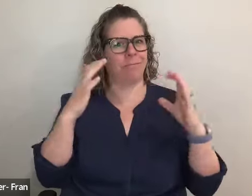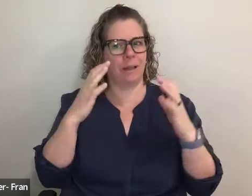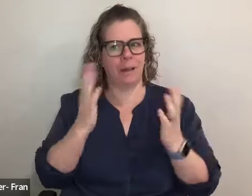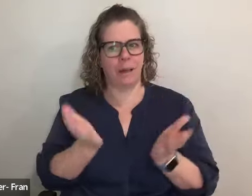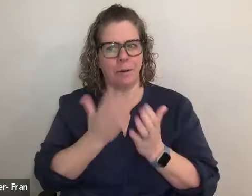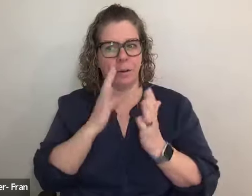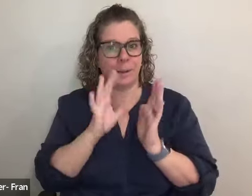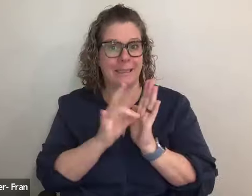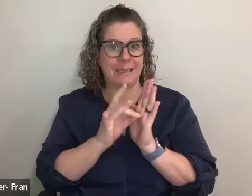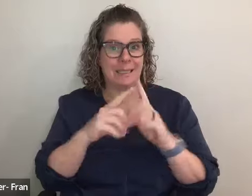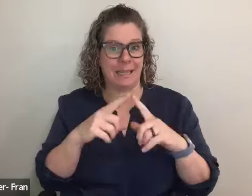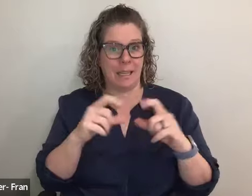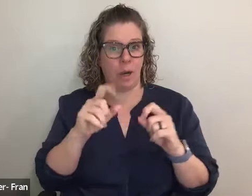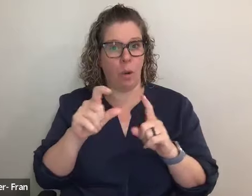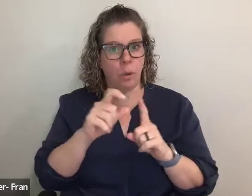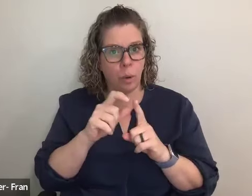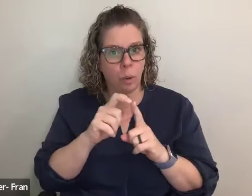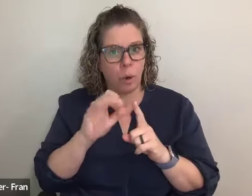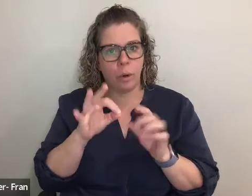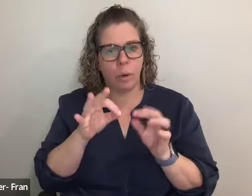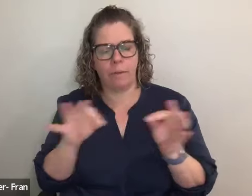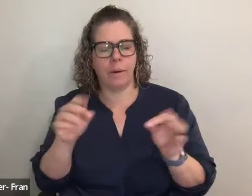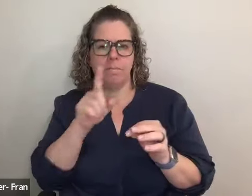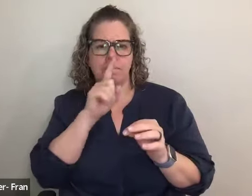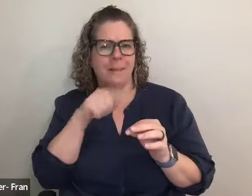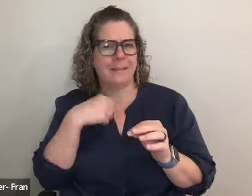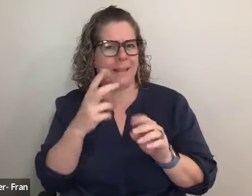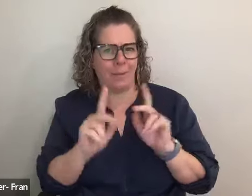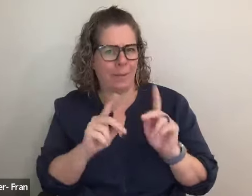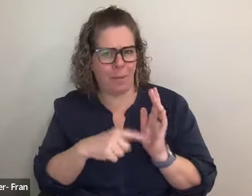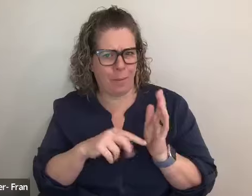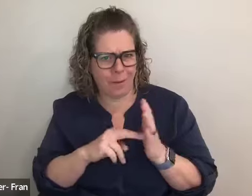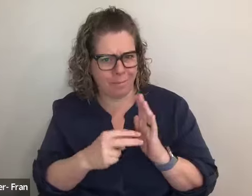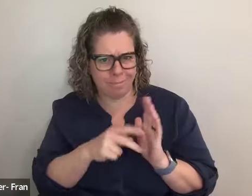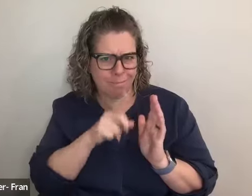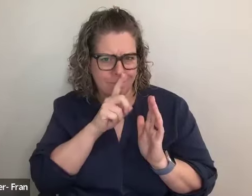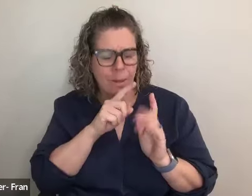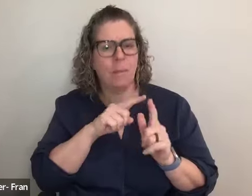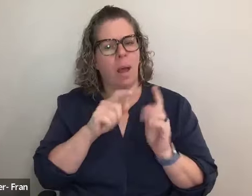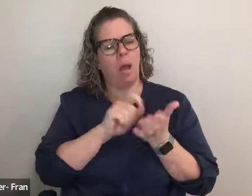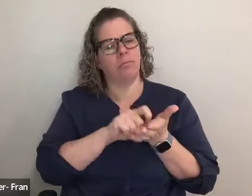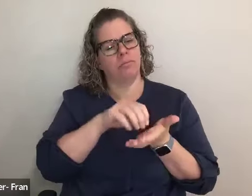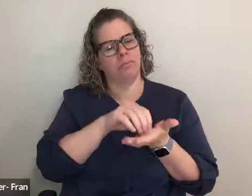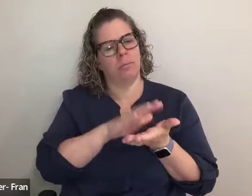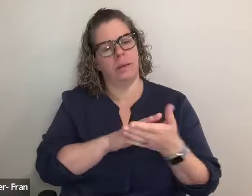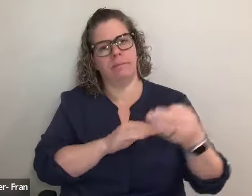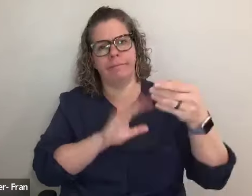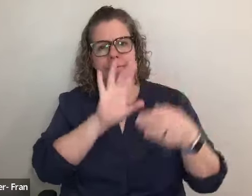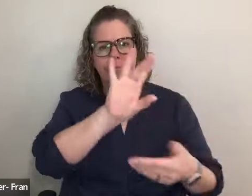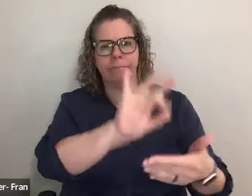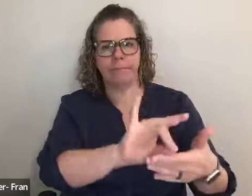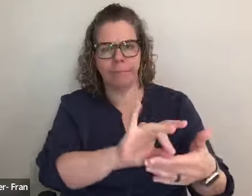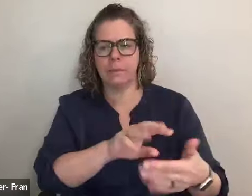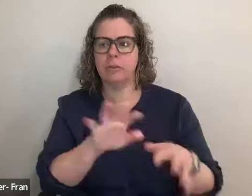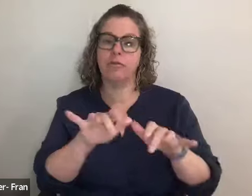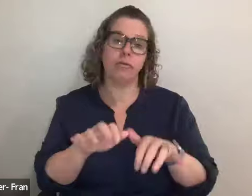it on a sticky note, your word or phrase, and you don't have to tell anybody. But it's just such a helpful reminder to